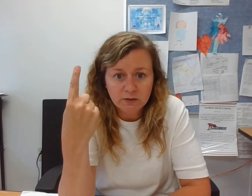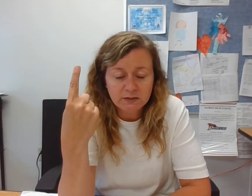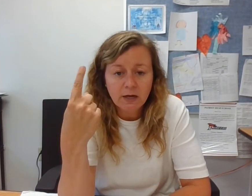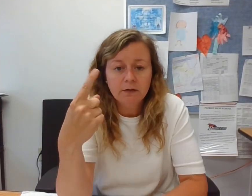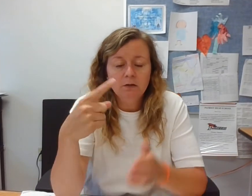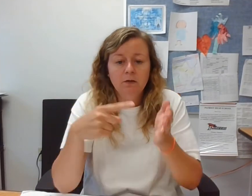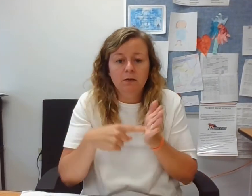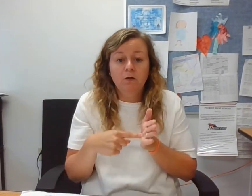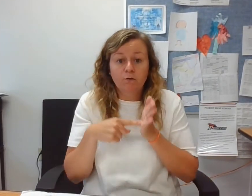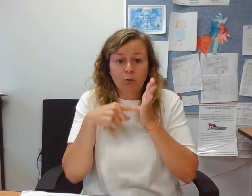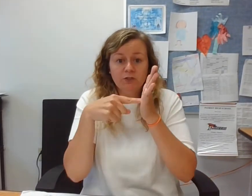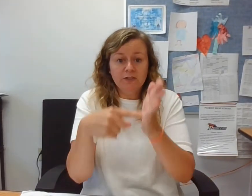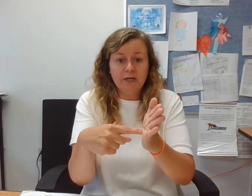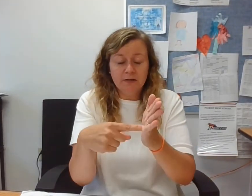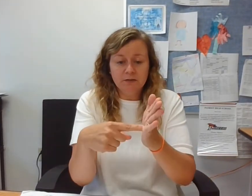sign. For which it stands.